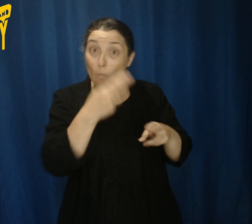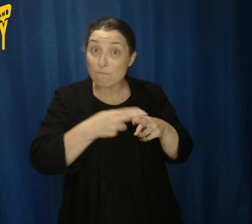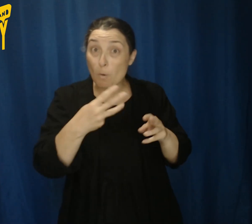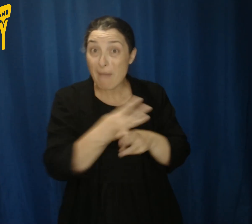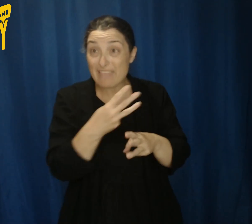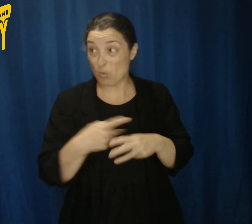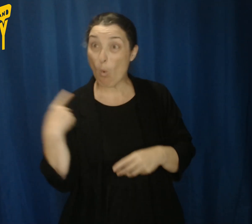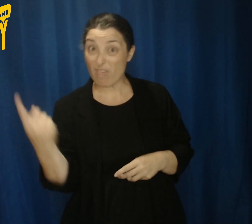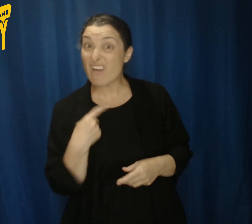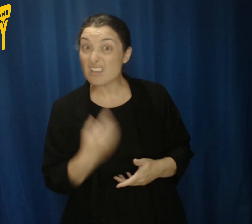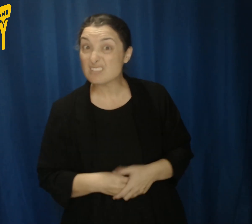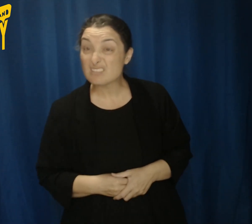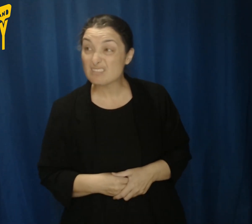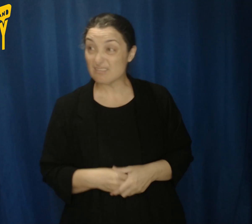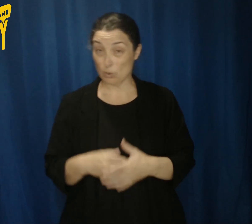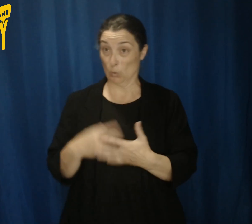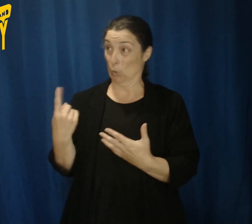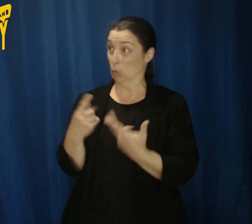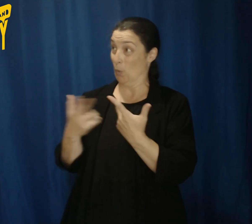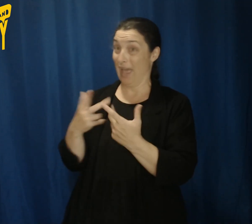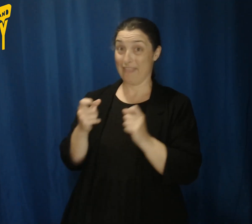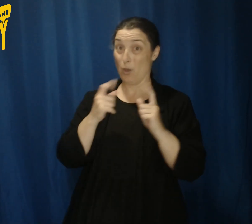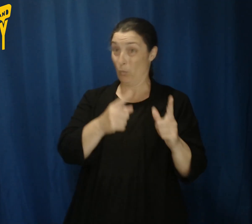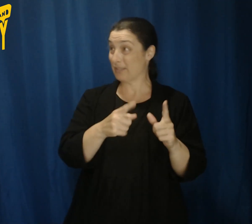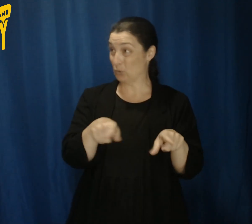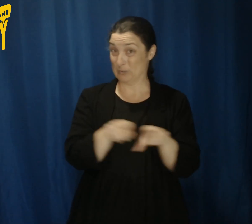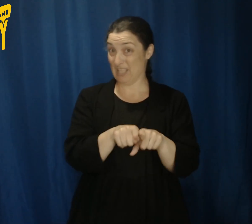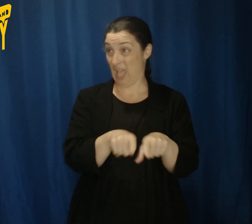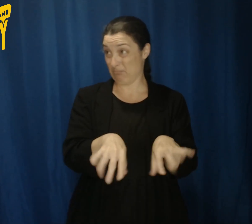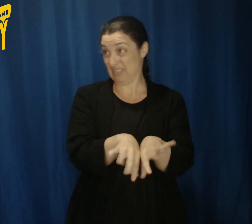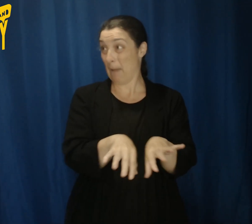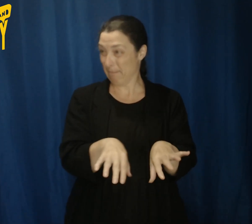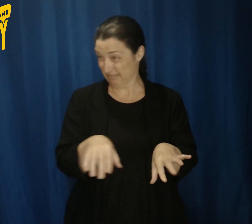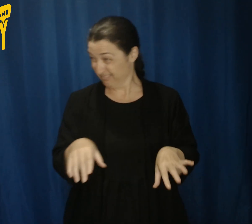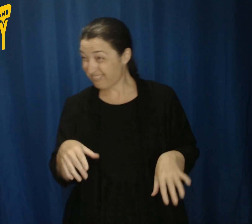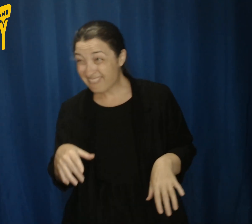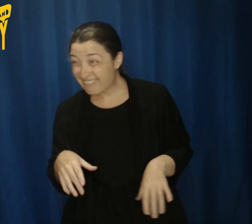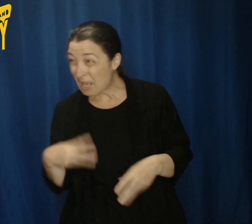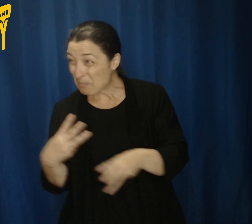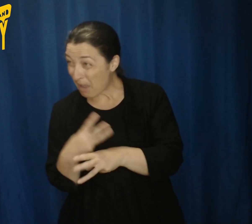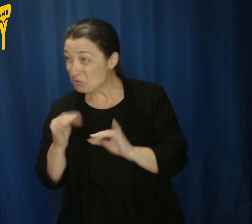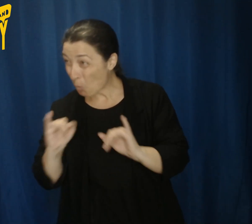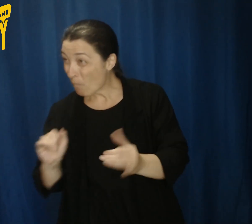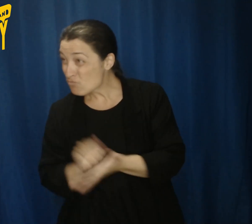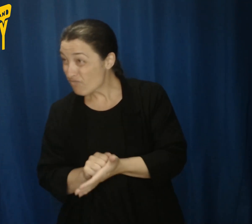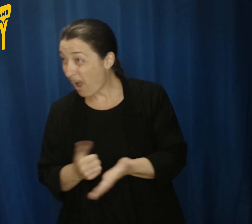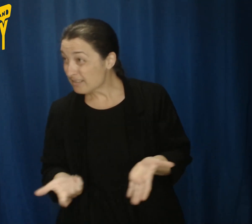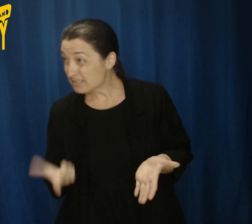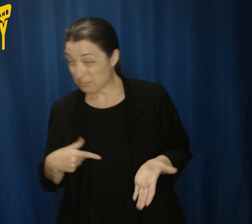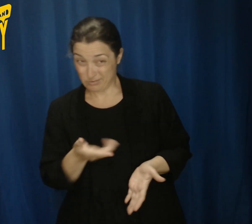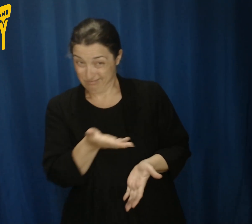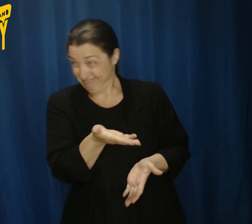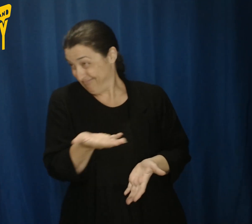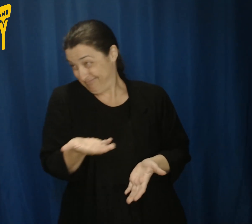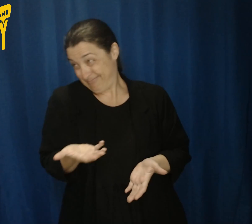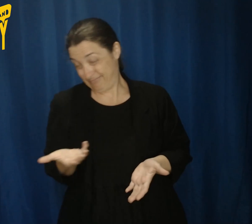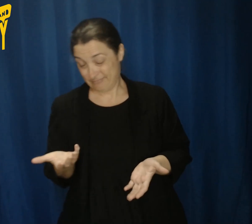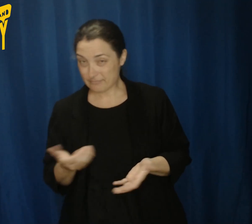I get together with anyone else who went to such a dump, we all laugh about how bad we are at maths because something's got to connect. You've got to have a